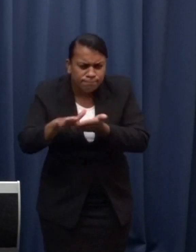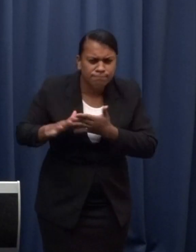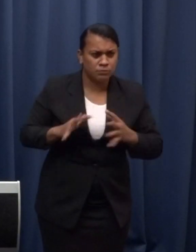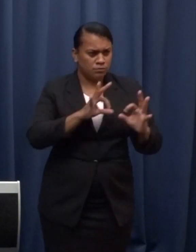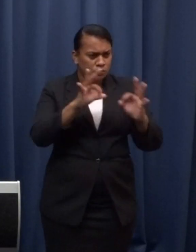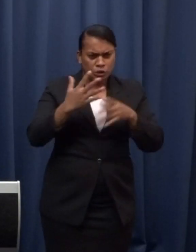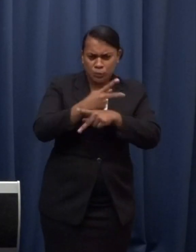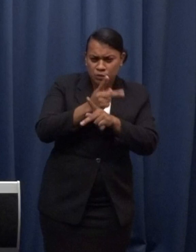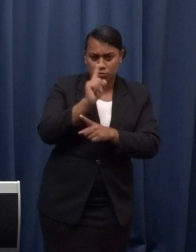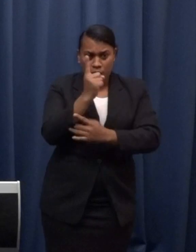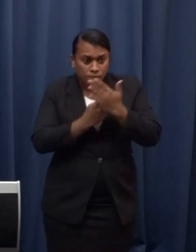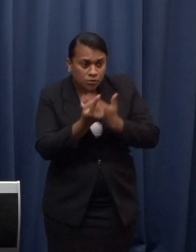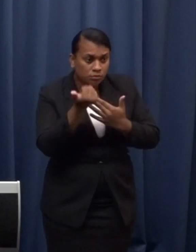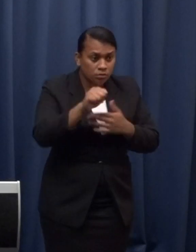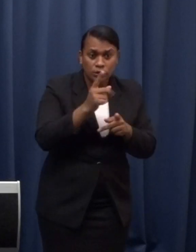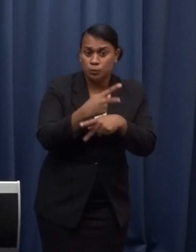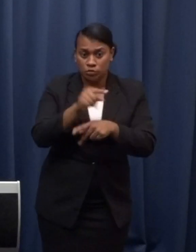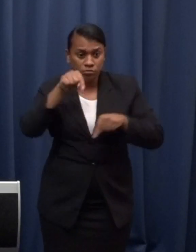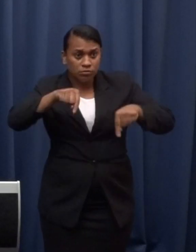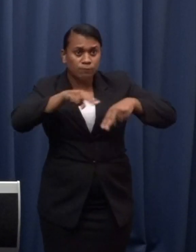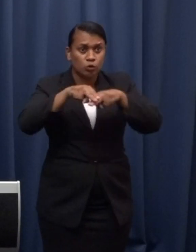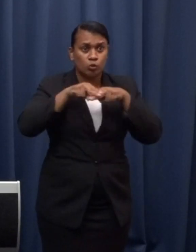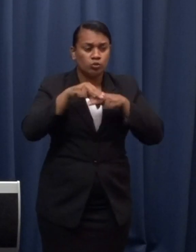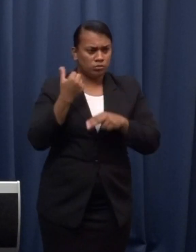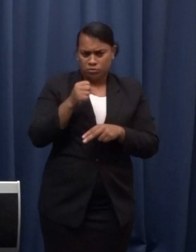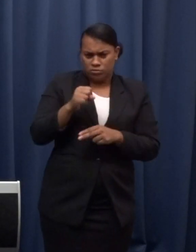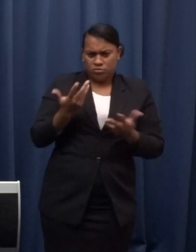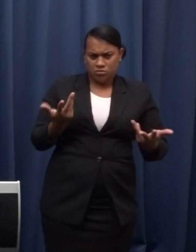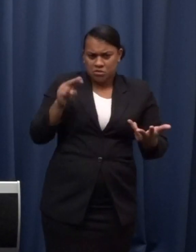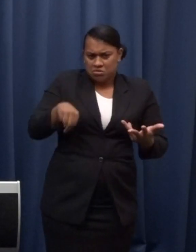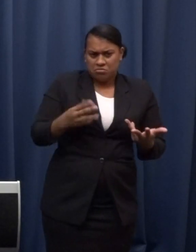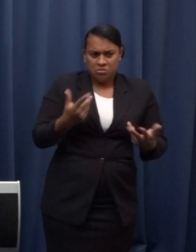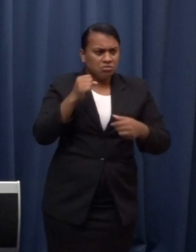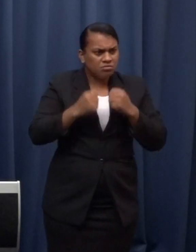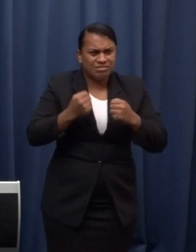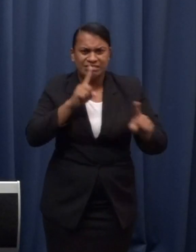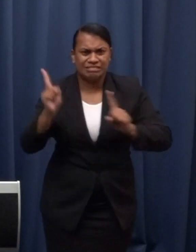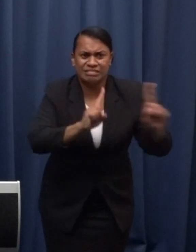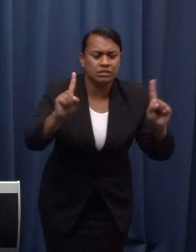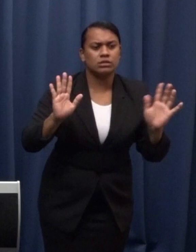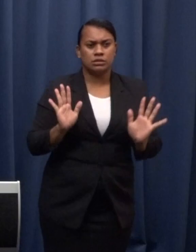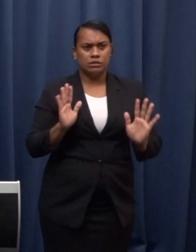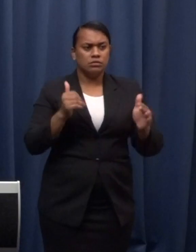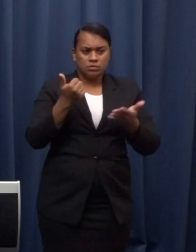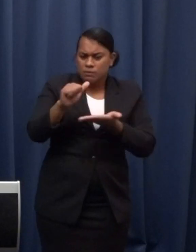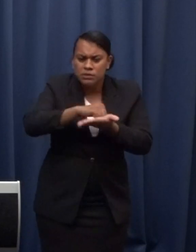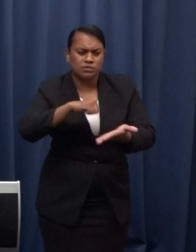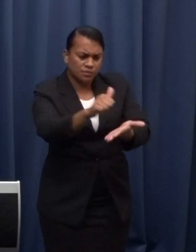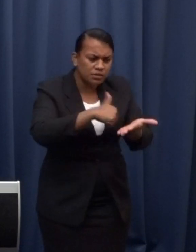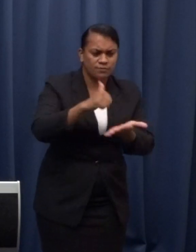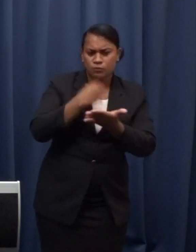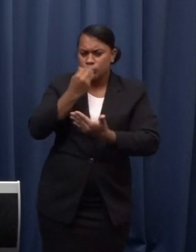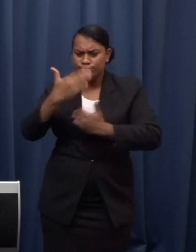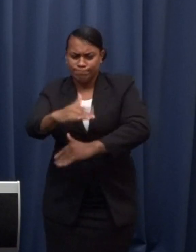produced. There is no sense in running to the market and buying up massive amounts of goods.